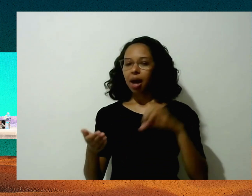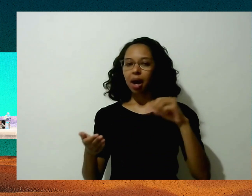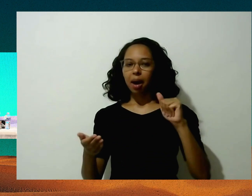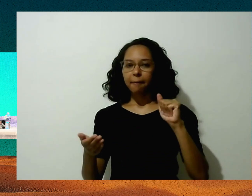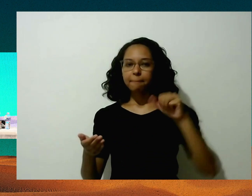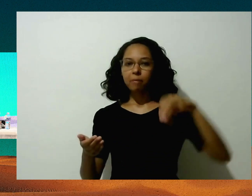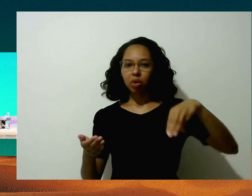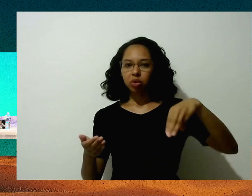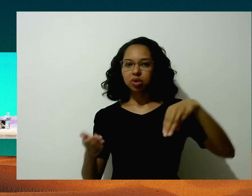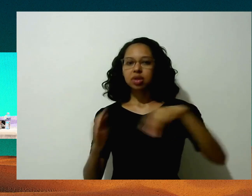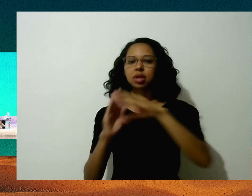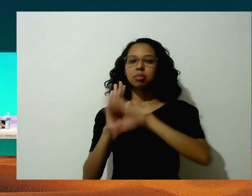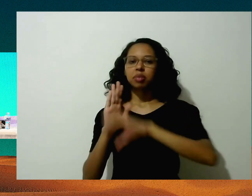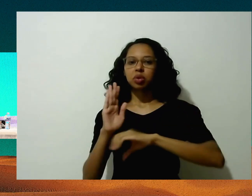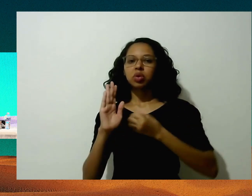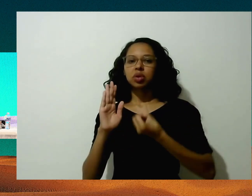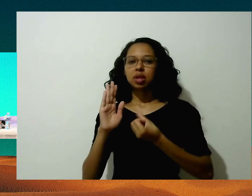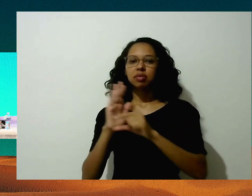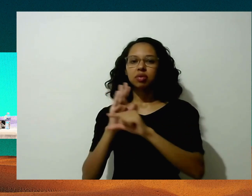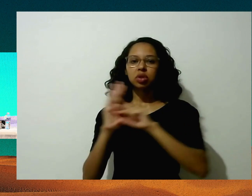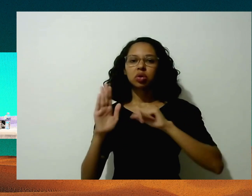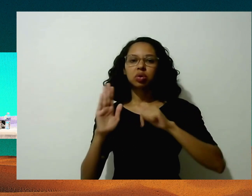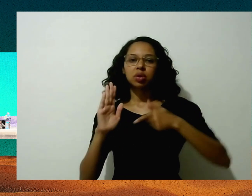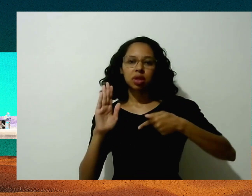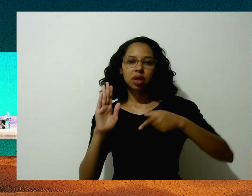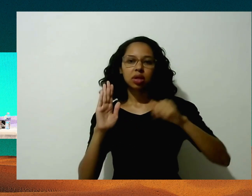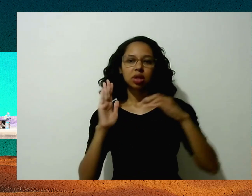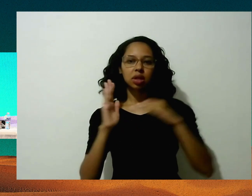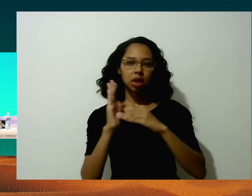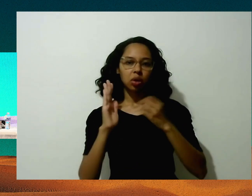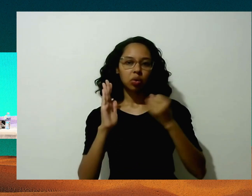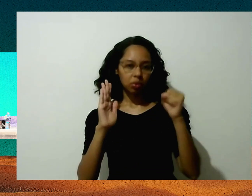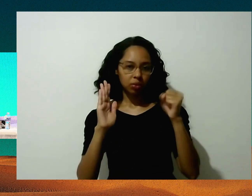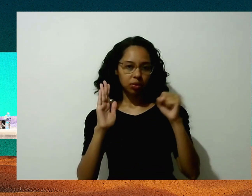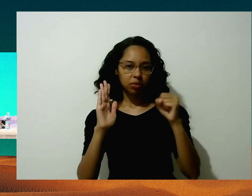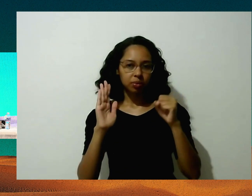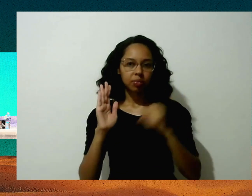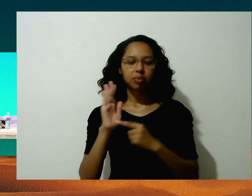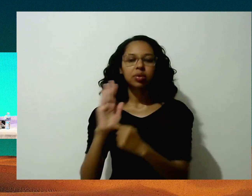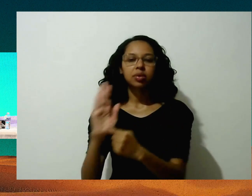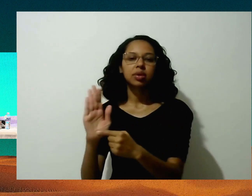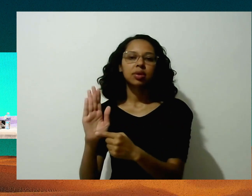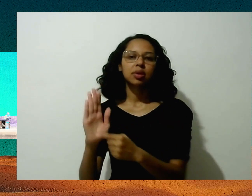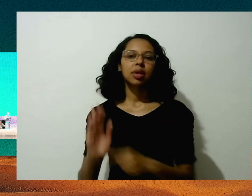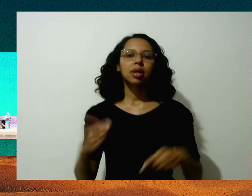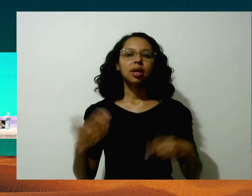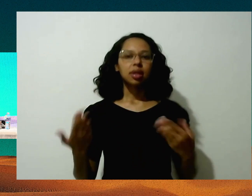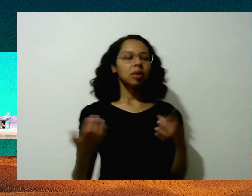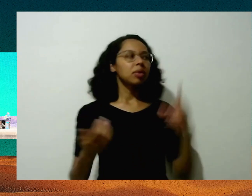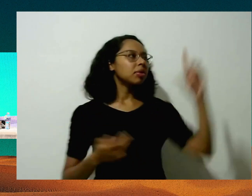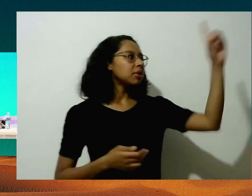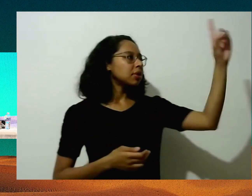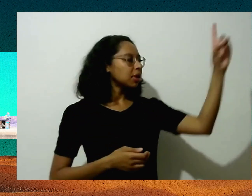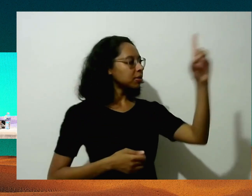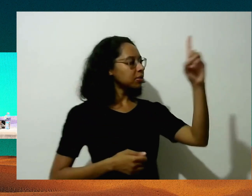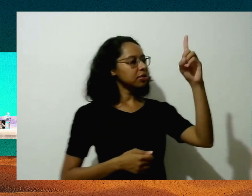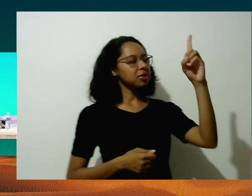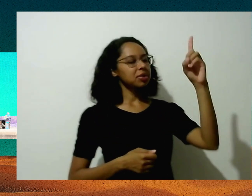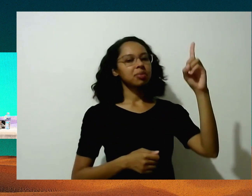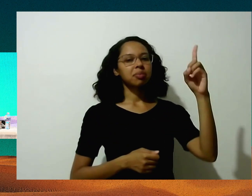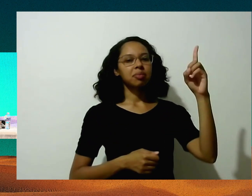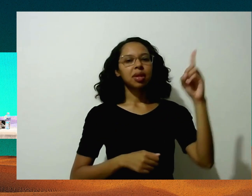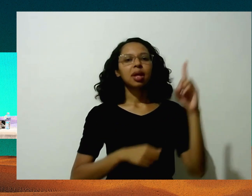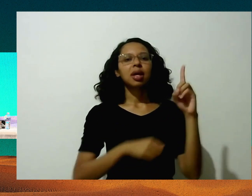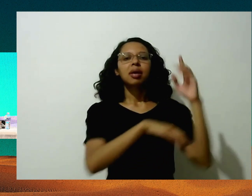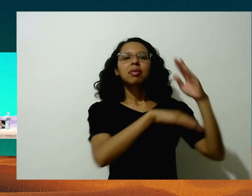8. Certamente o Senhor Deus não fará coisa alguma sem primeiro revelar o seu segredo aos